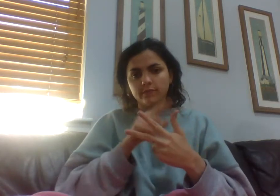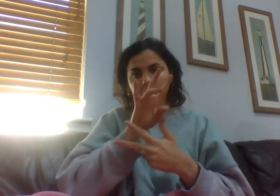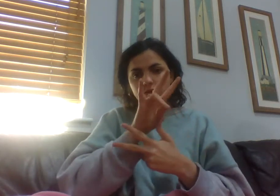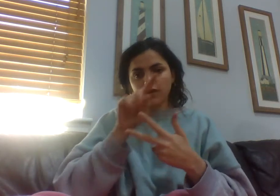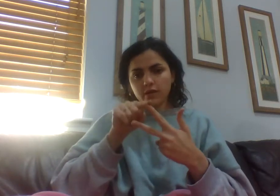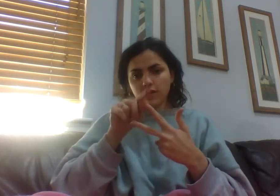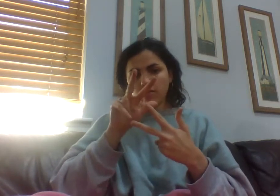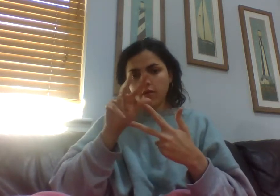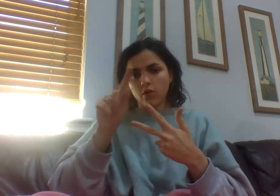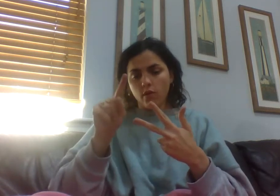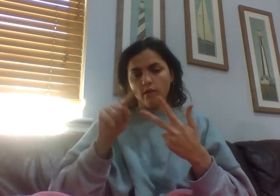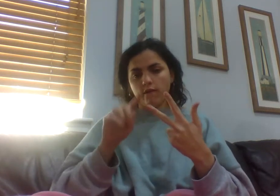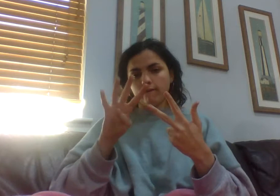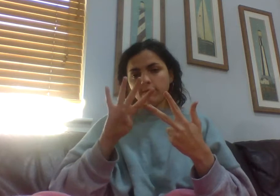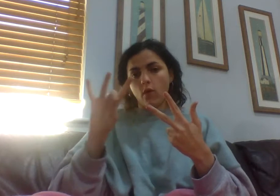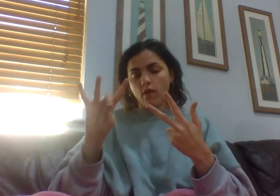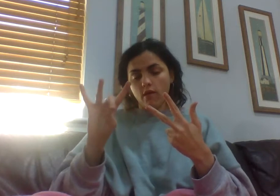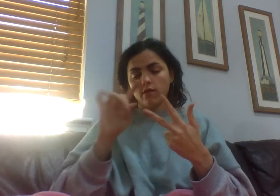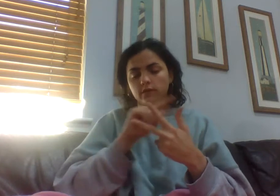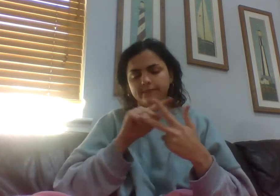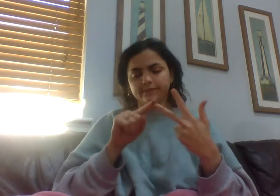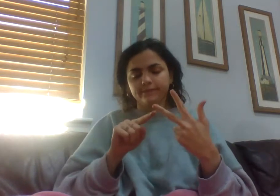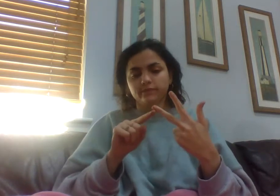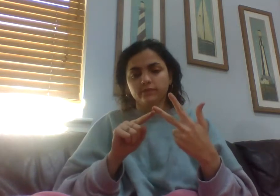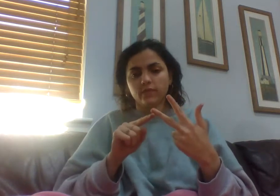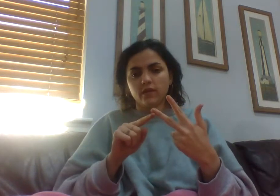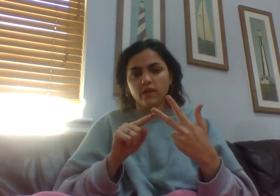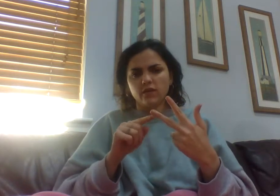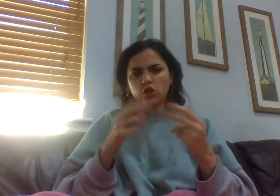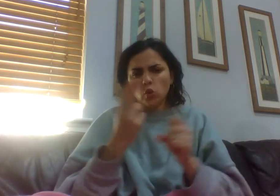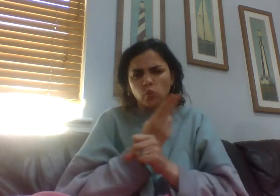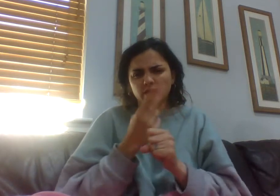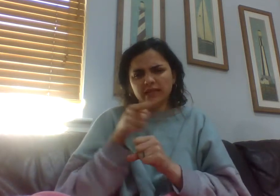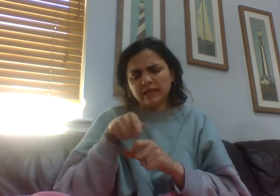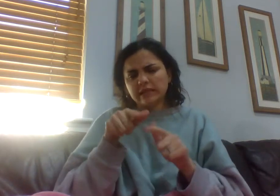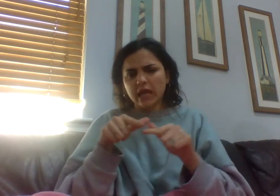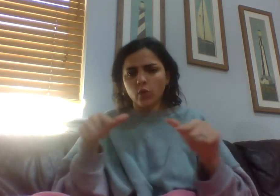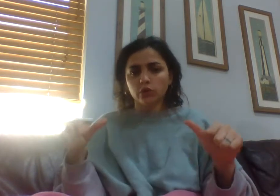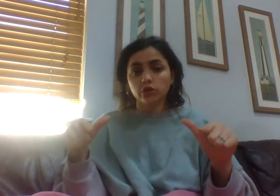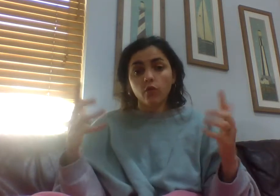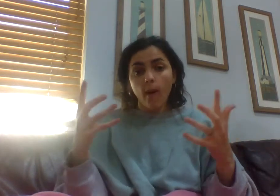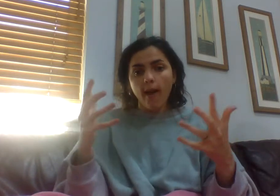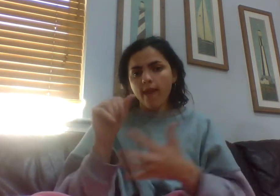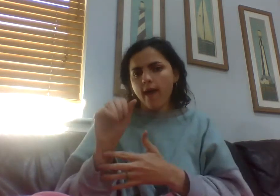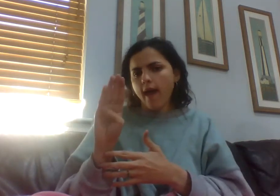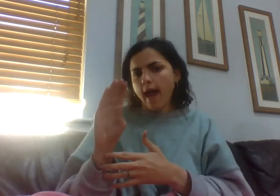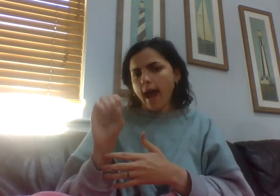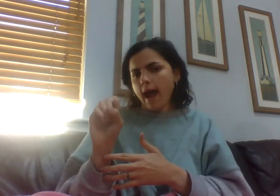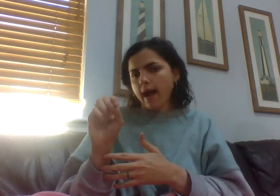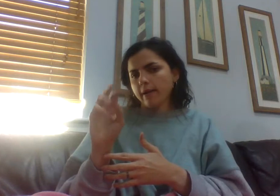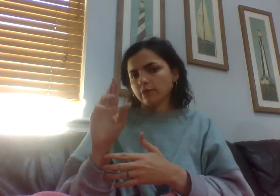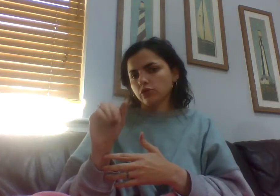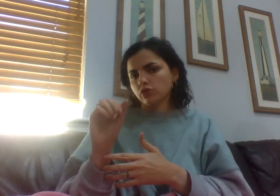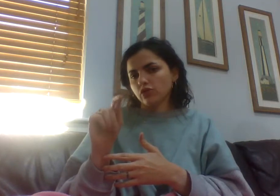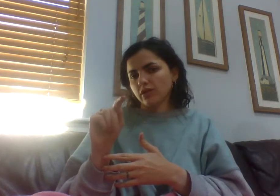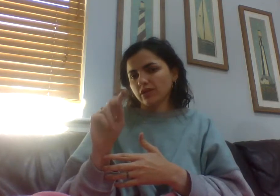and 48, which take on this language of abstraction, this very modernist approach to